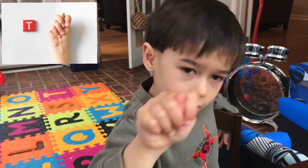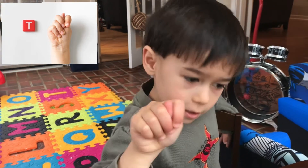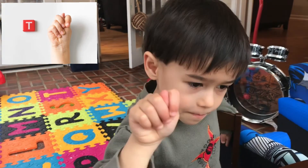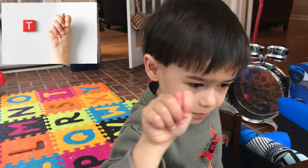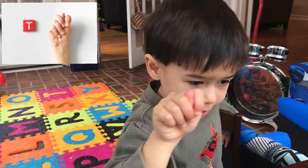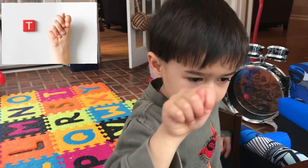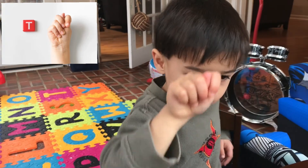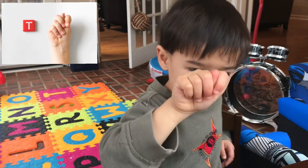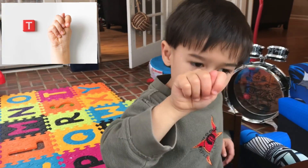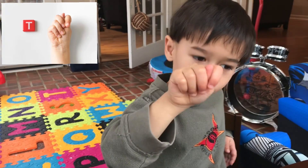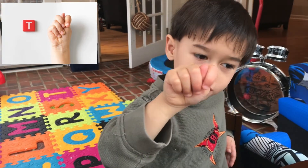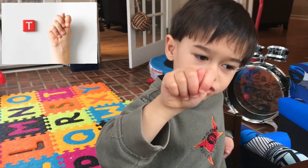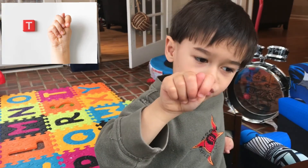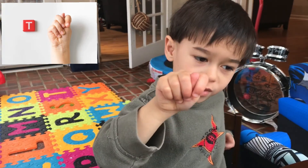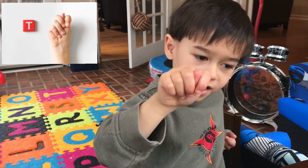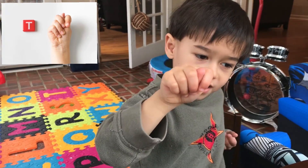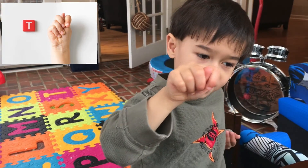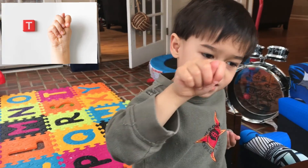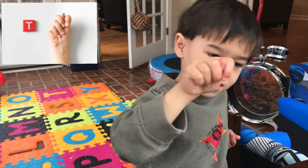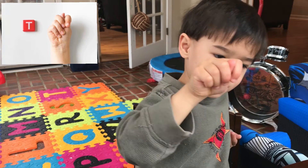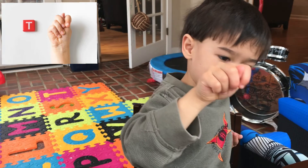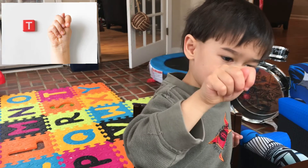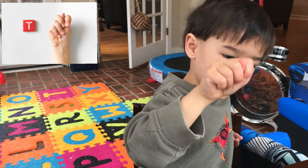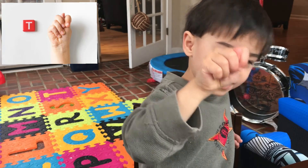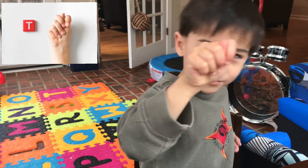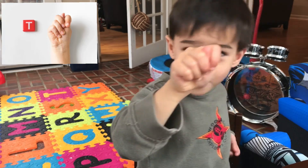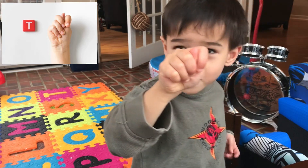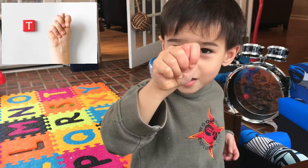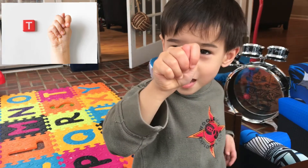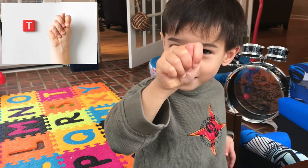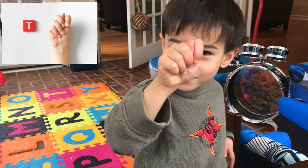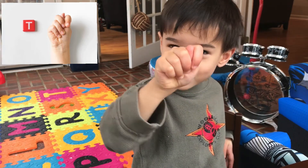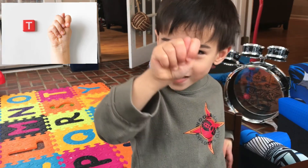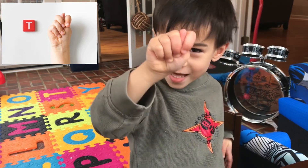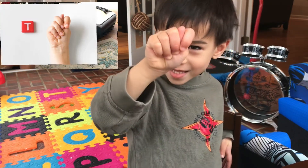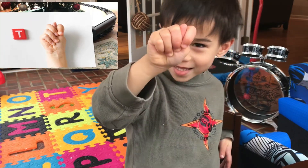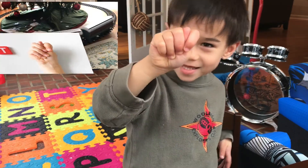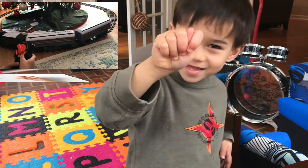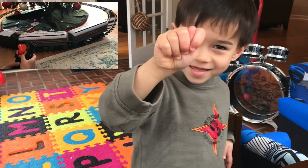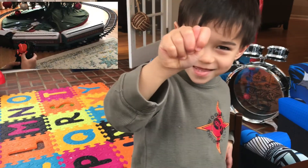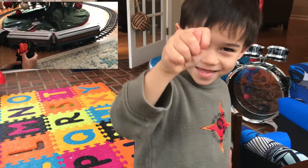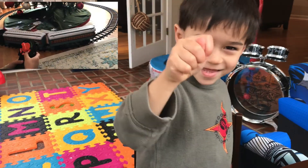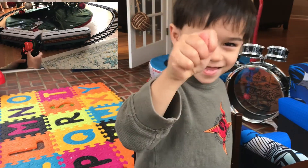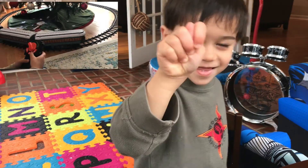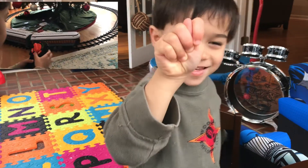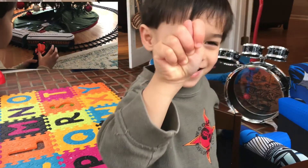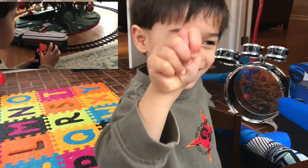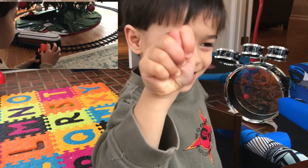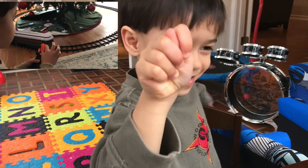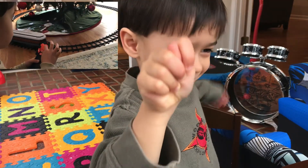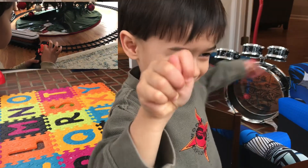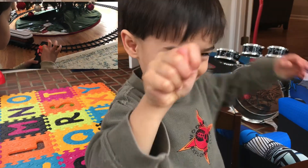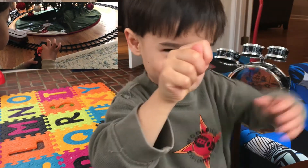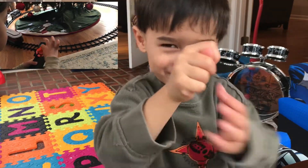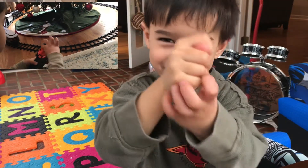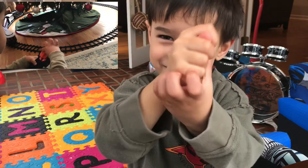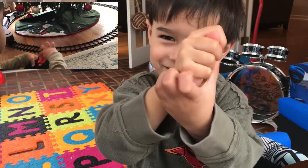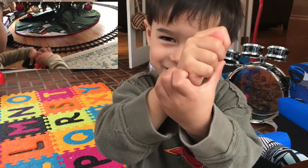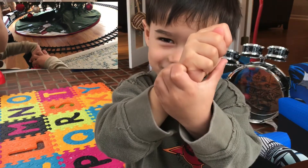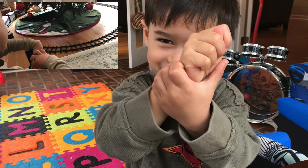T. T is for train. Train. Like the Polar Express. Oh. Polar Express. They like the